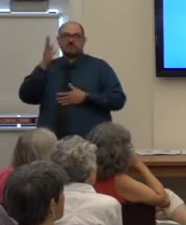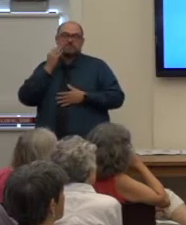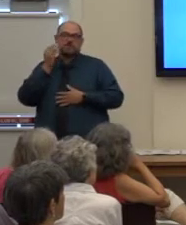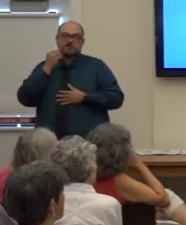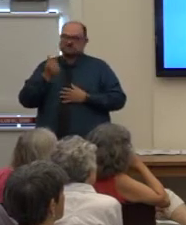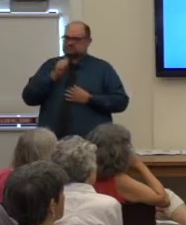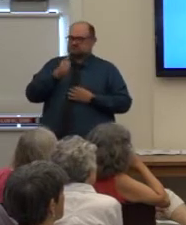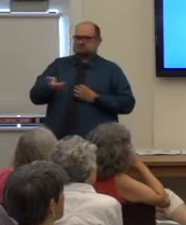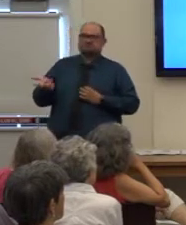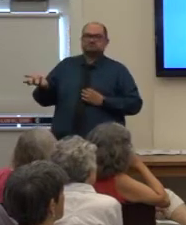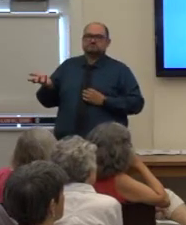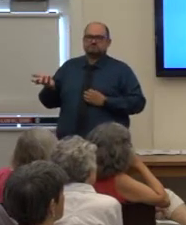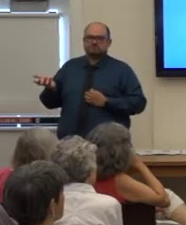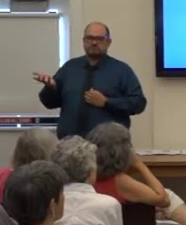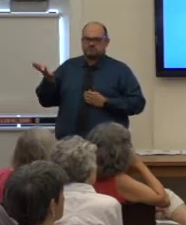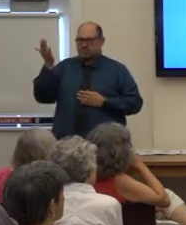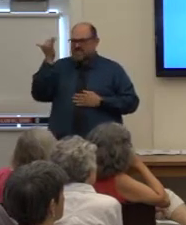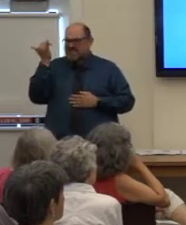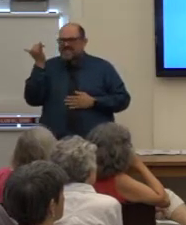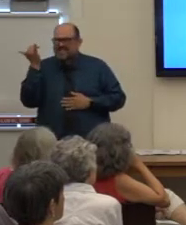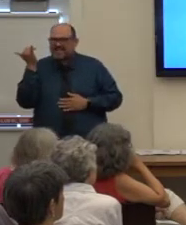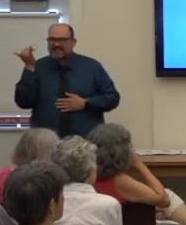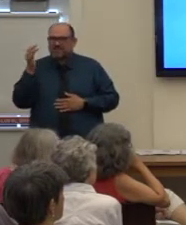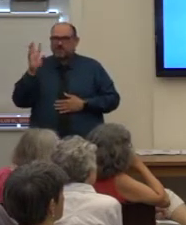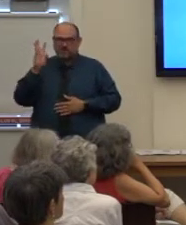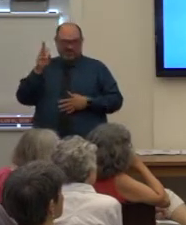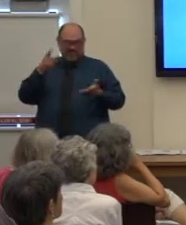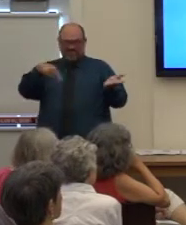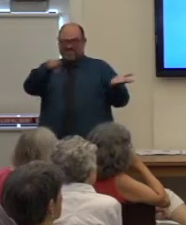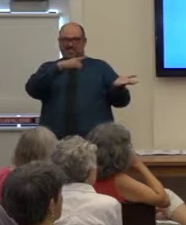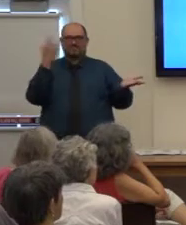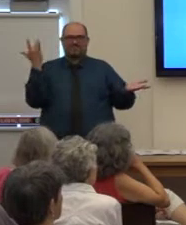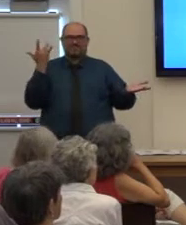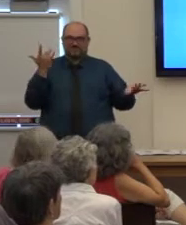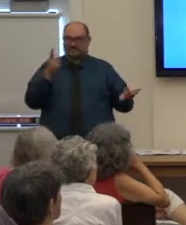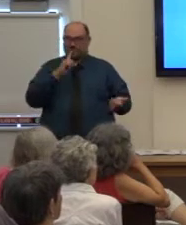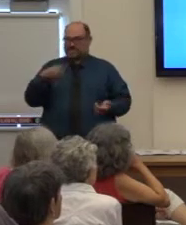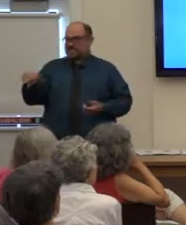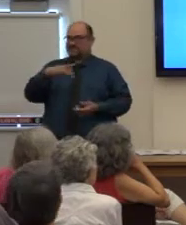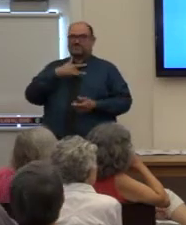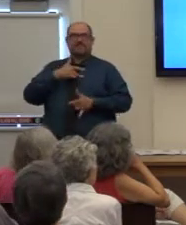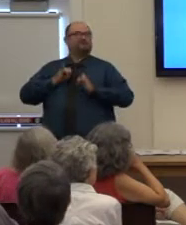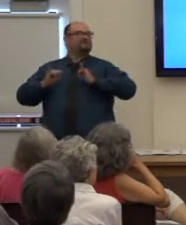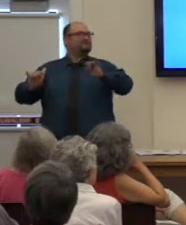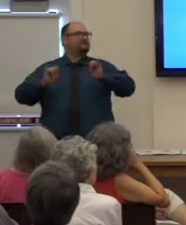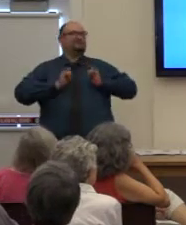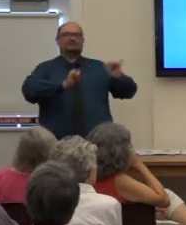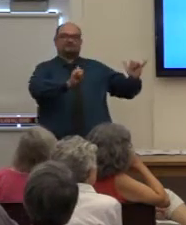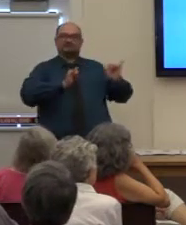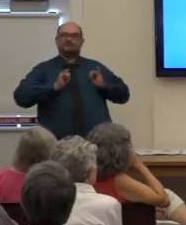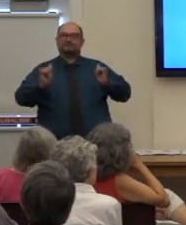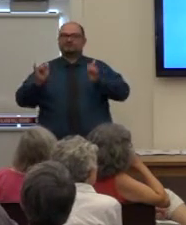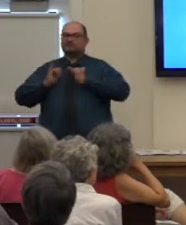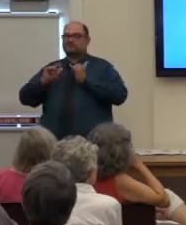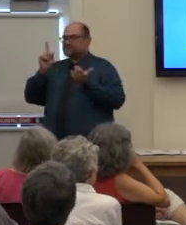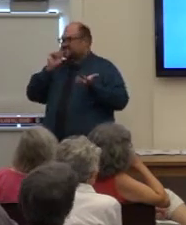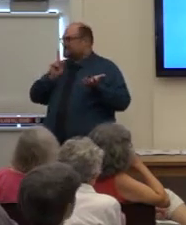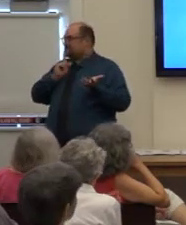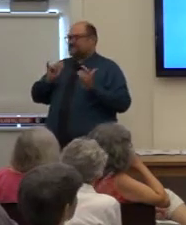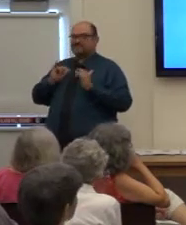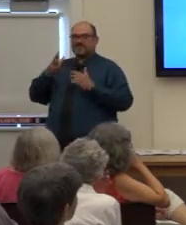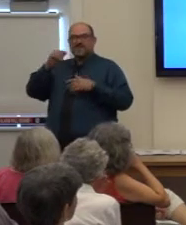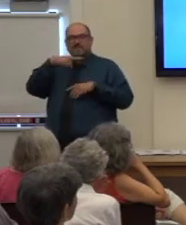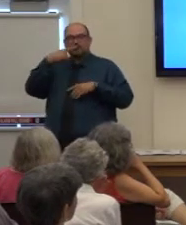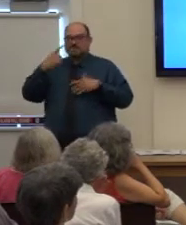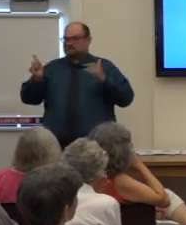they? To them, it was just how the world was. And if nothing